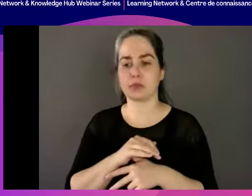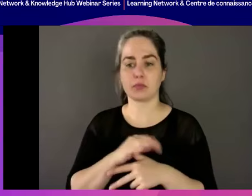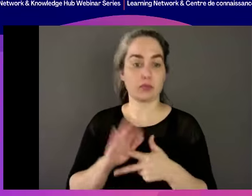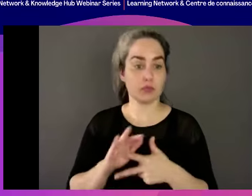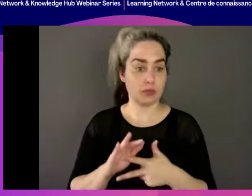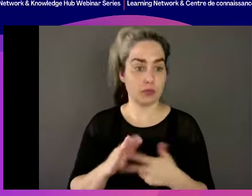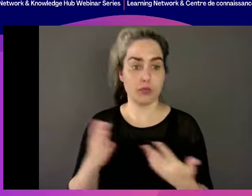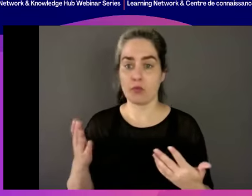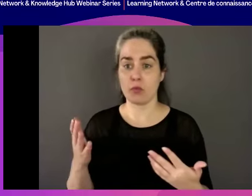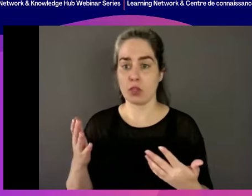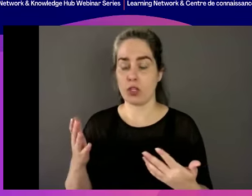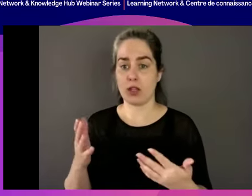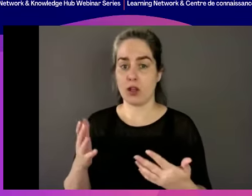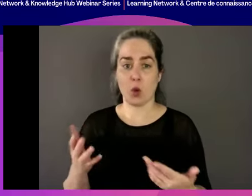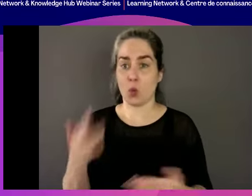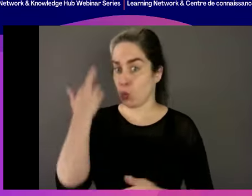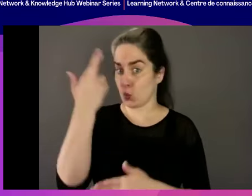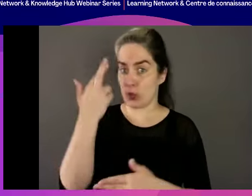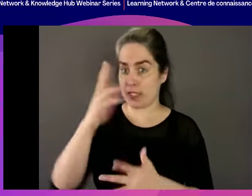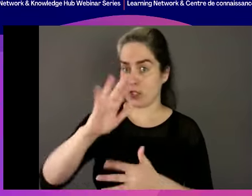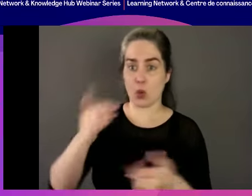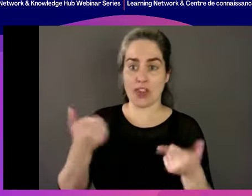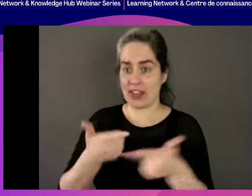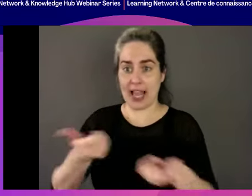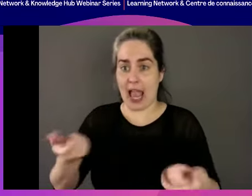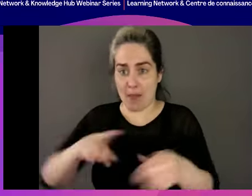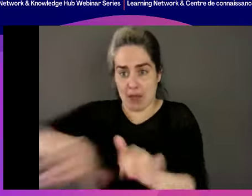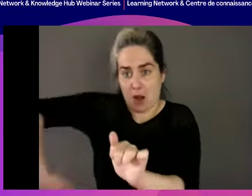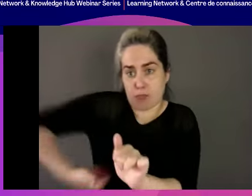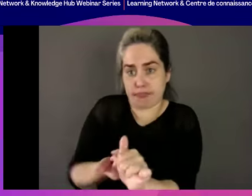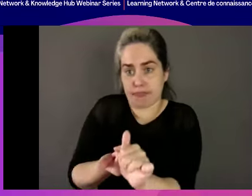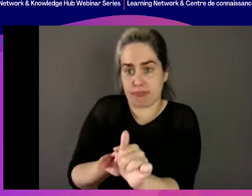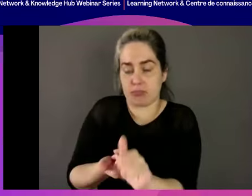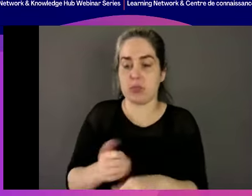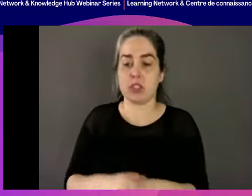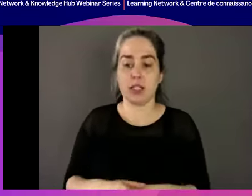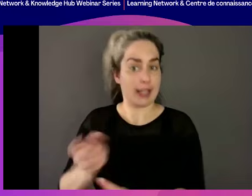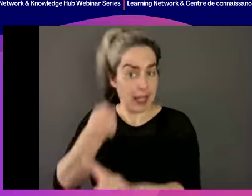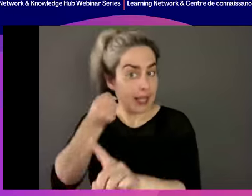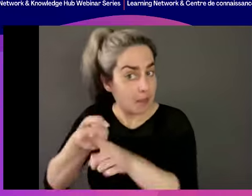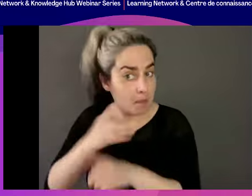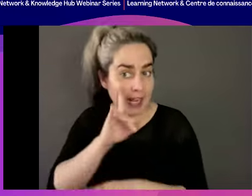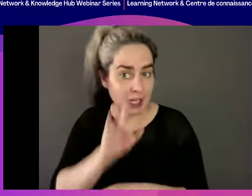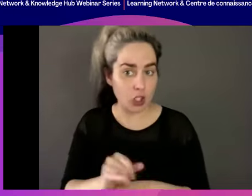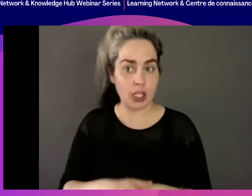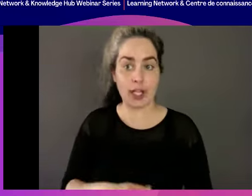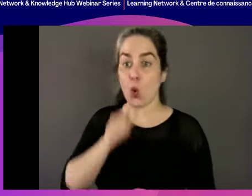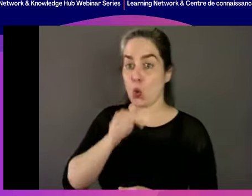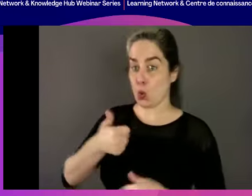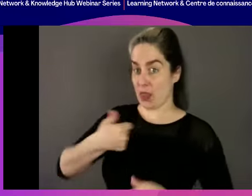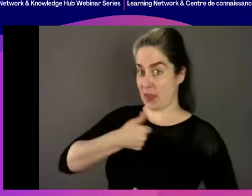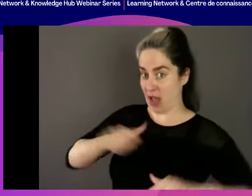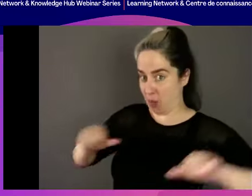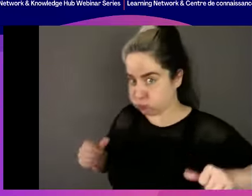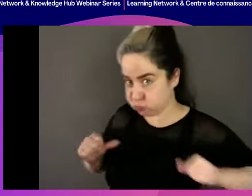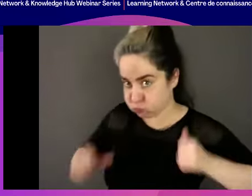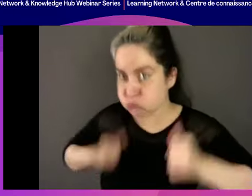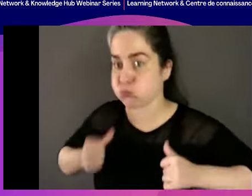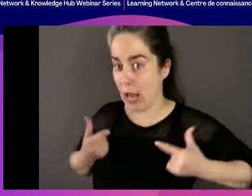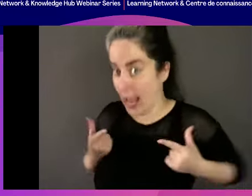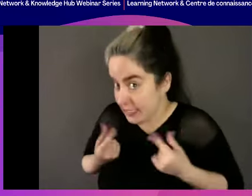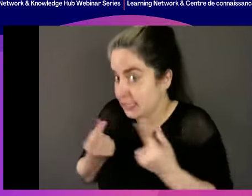that contributed to peer abuse, the effects on those abused, and those who perpetrated the abuse, and as well as the collective